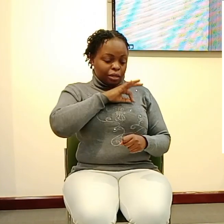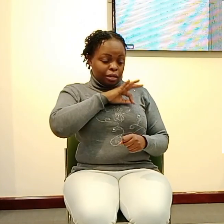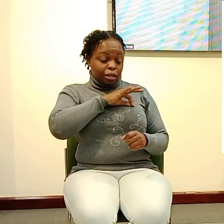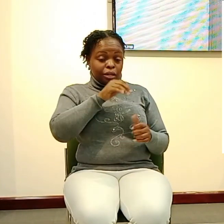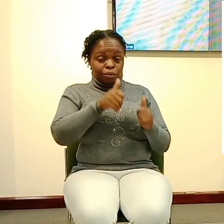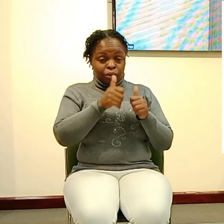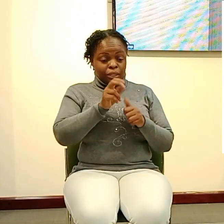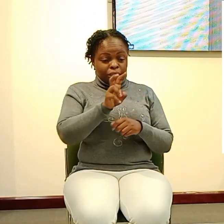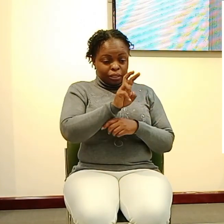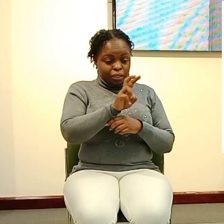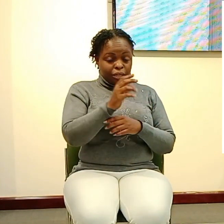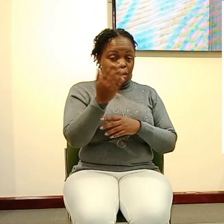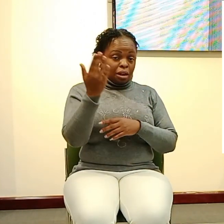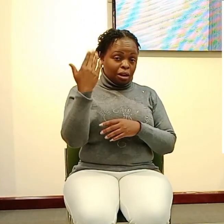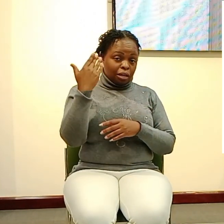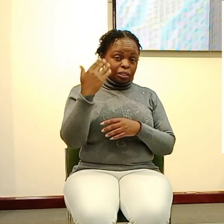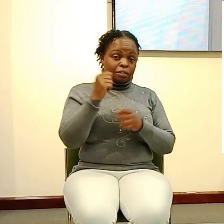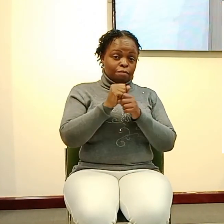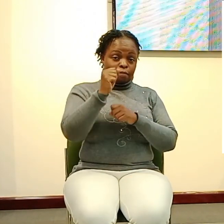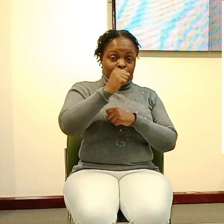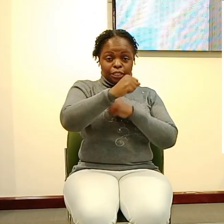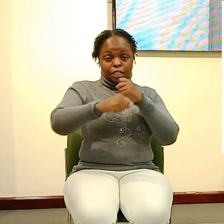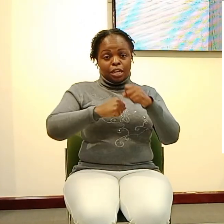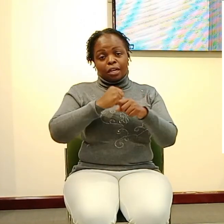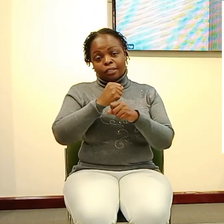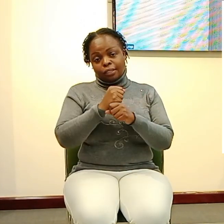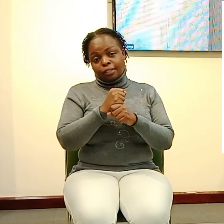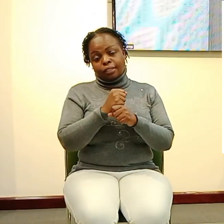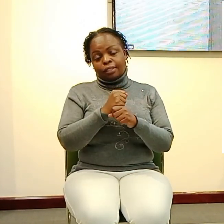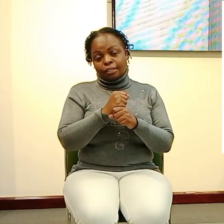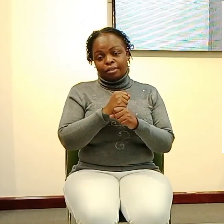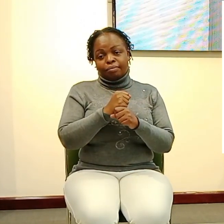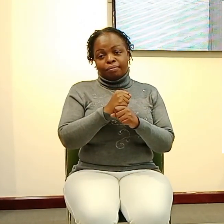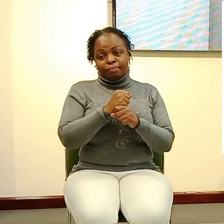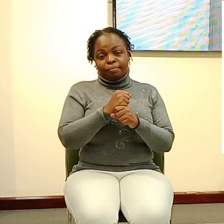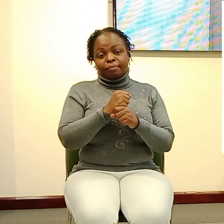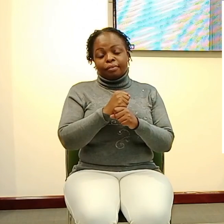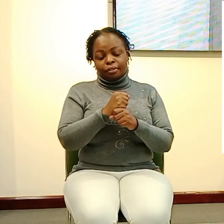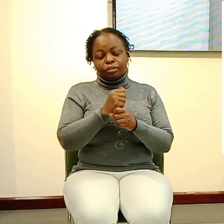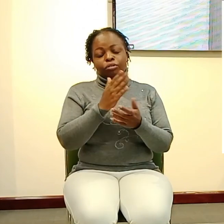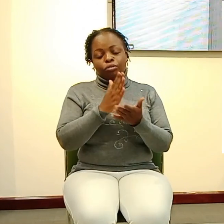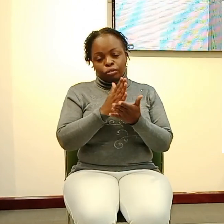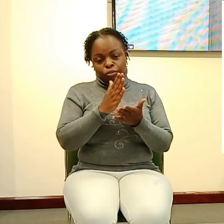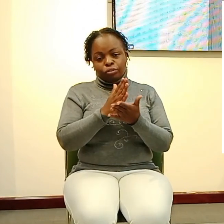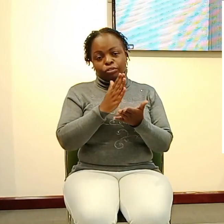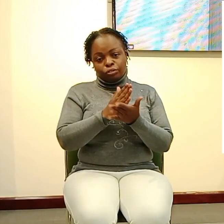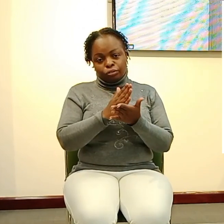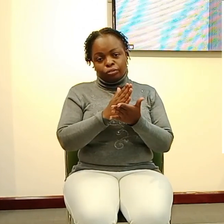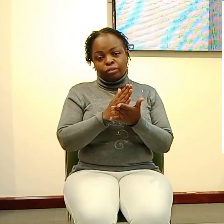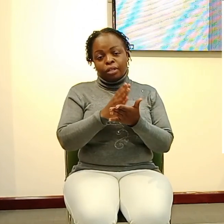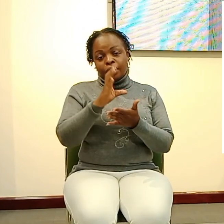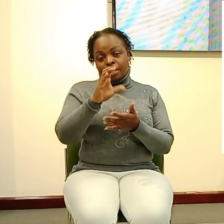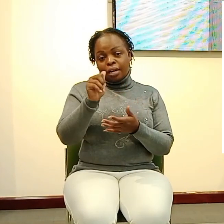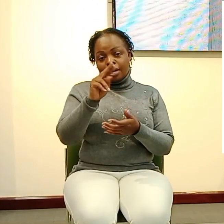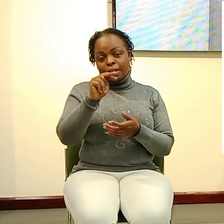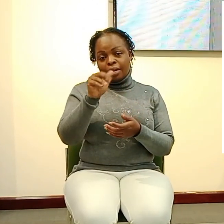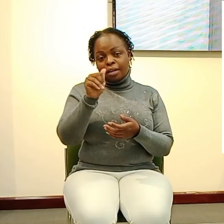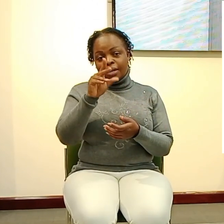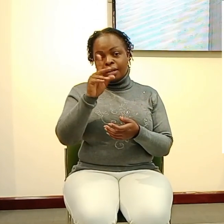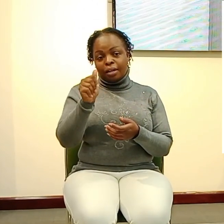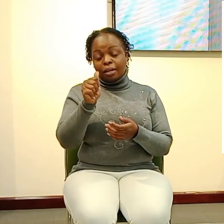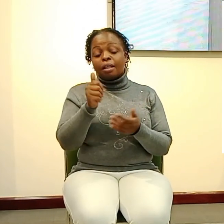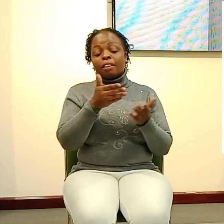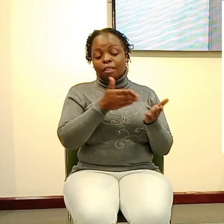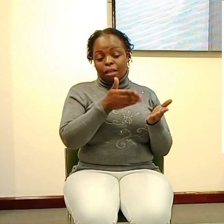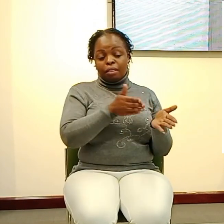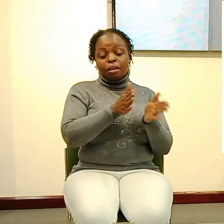for the last 15 years, I will tell you, Canada has been with us on that